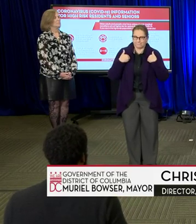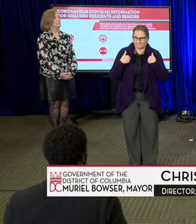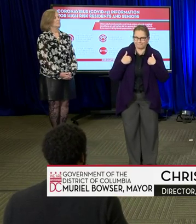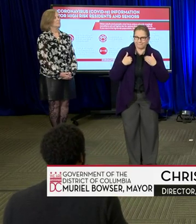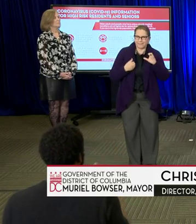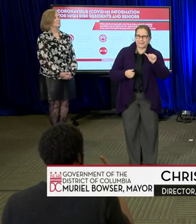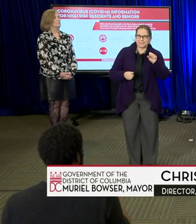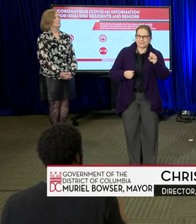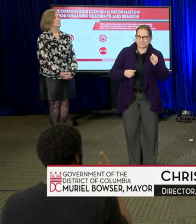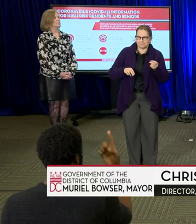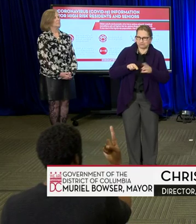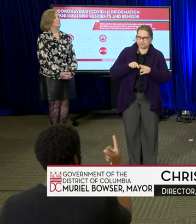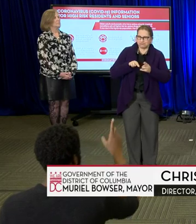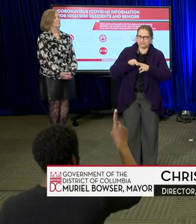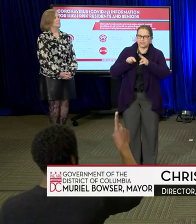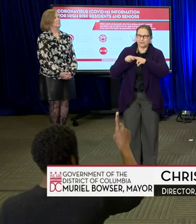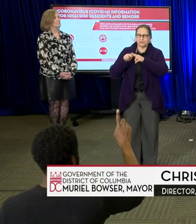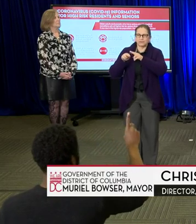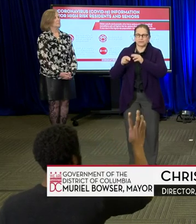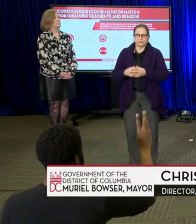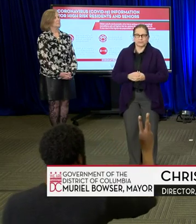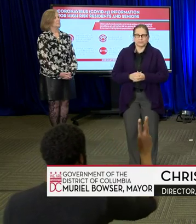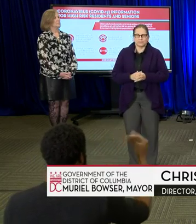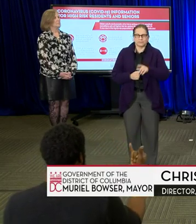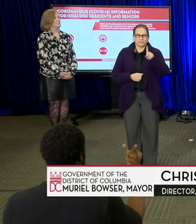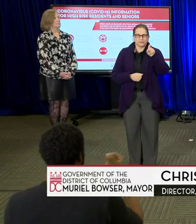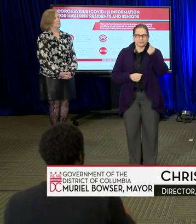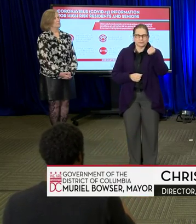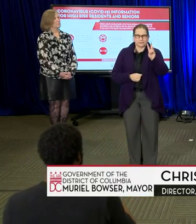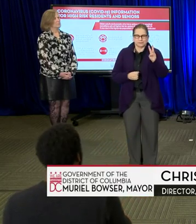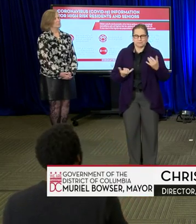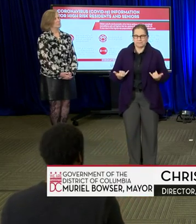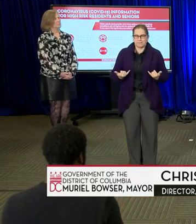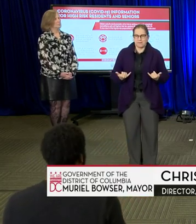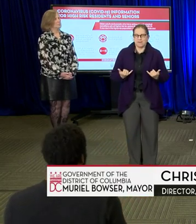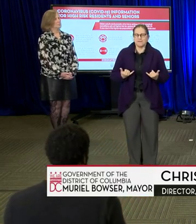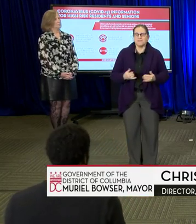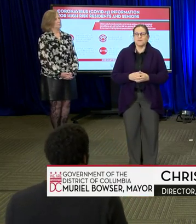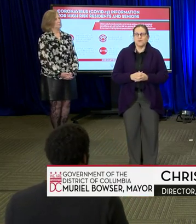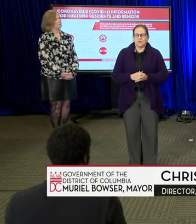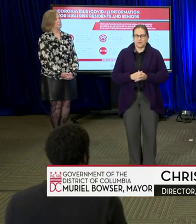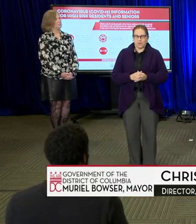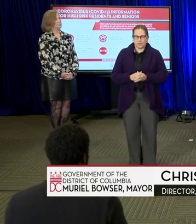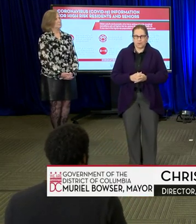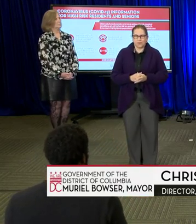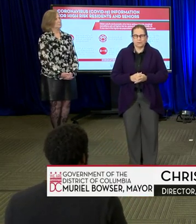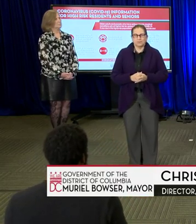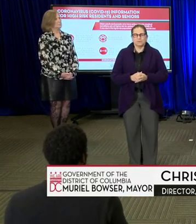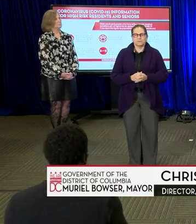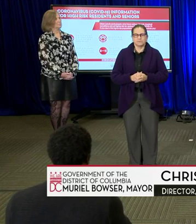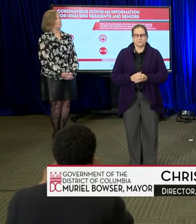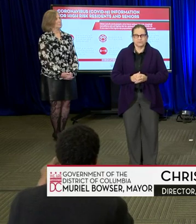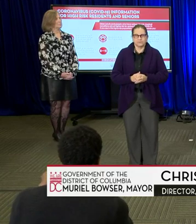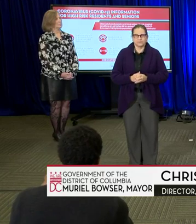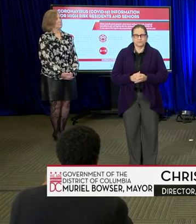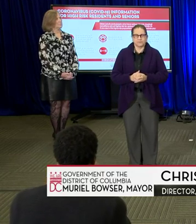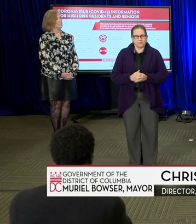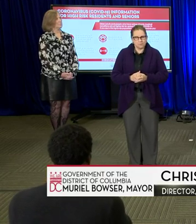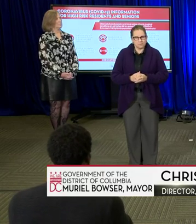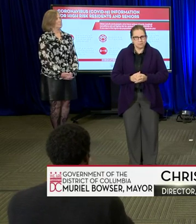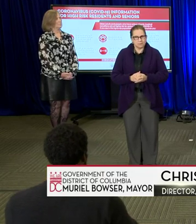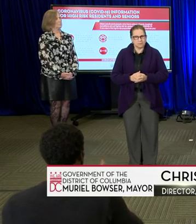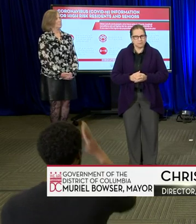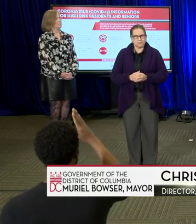now at 116. So as we prepare, as the Mayor said, for an increase in cases, we're looking at medical surge